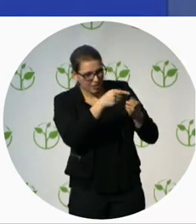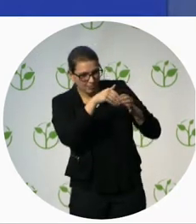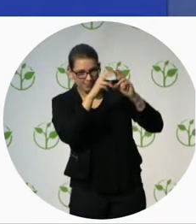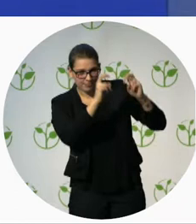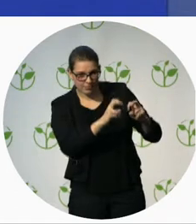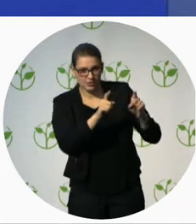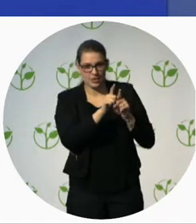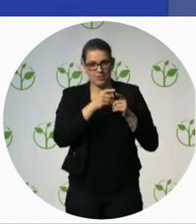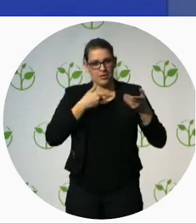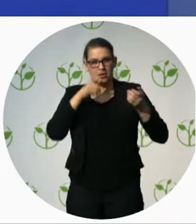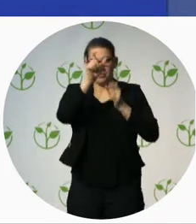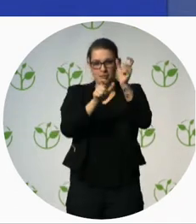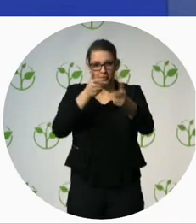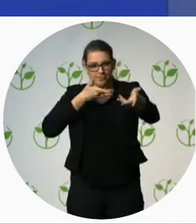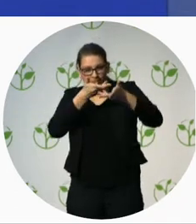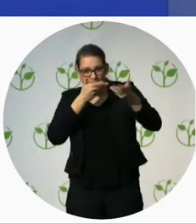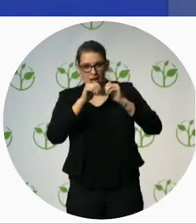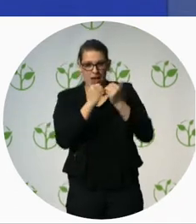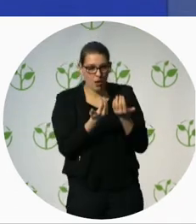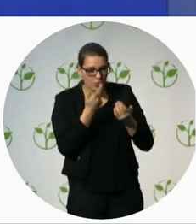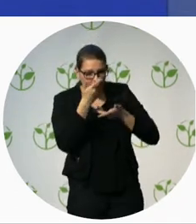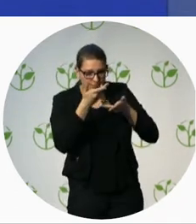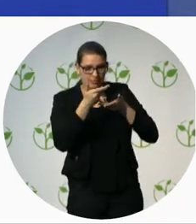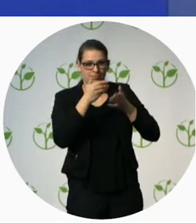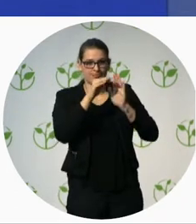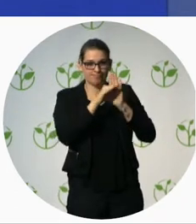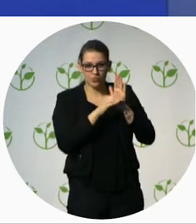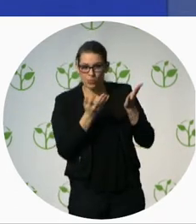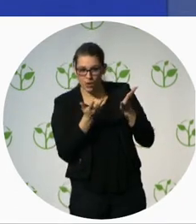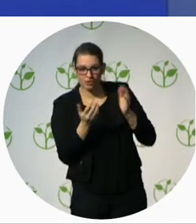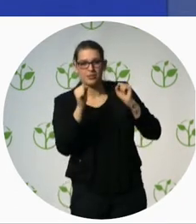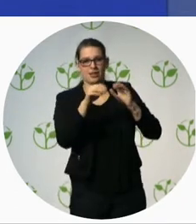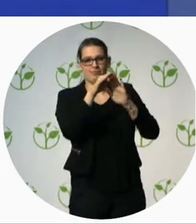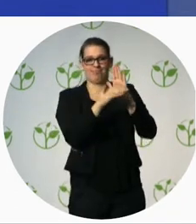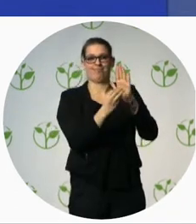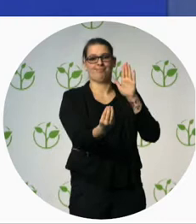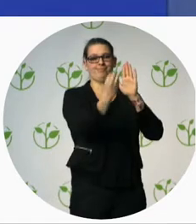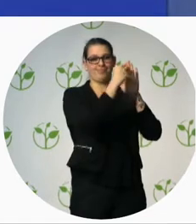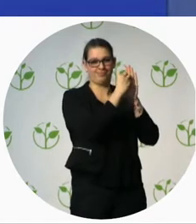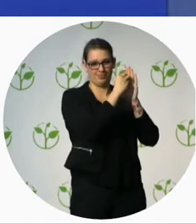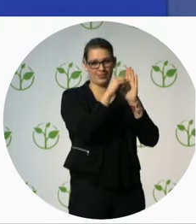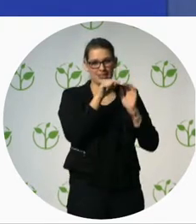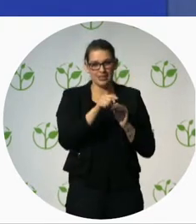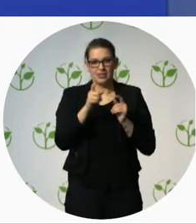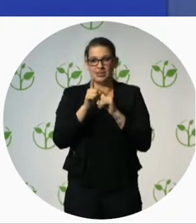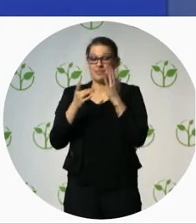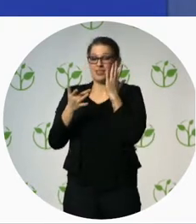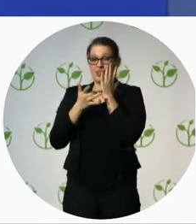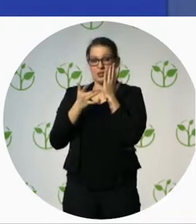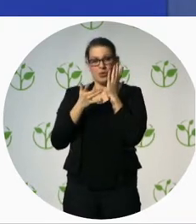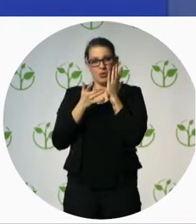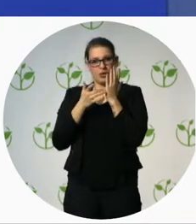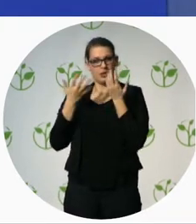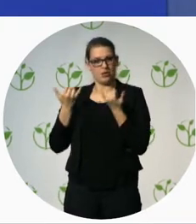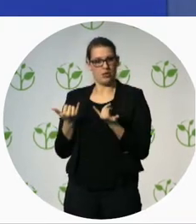legislation that describes that. Of course, we also use technical standards if we want to go into more detail, but they provide